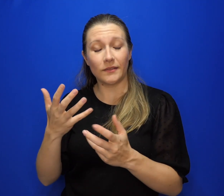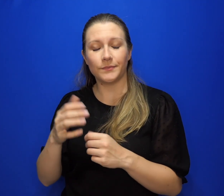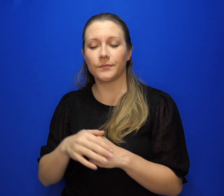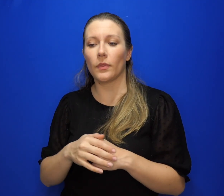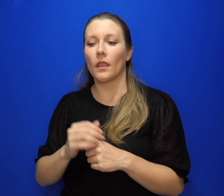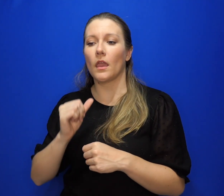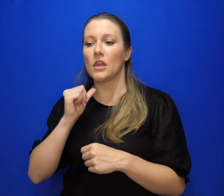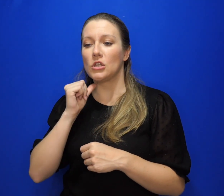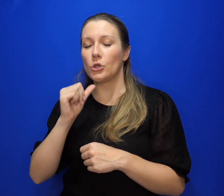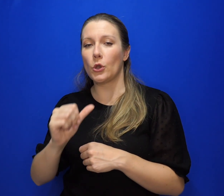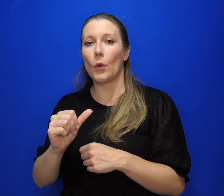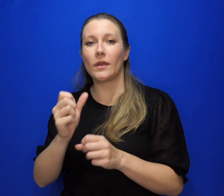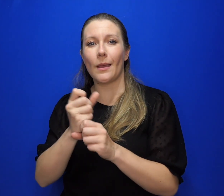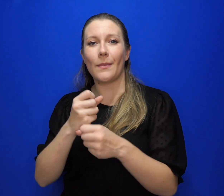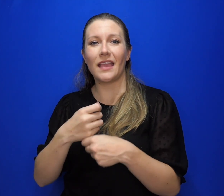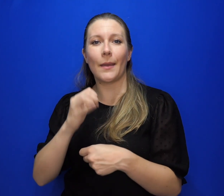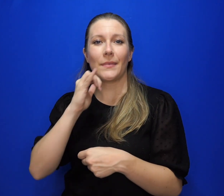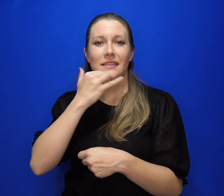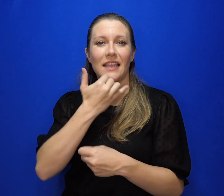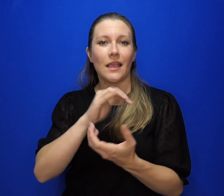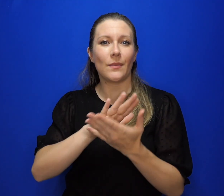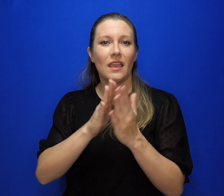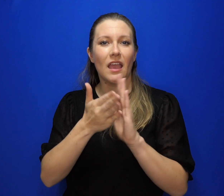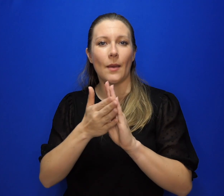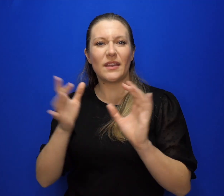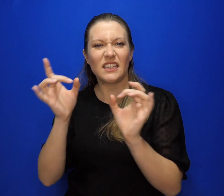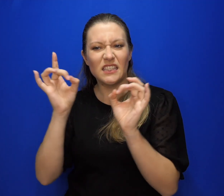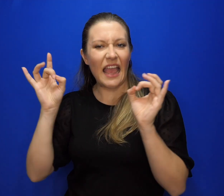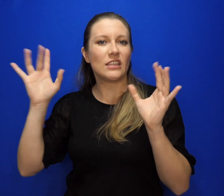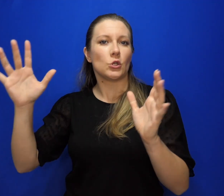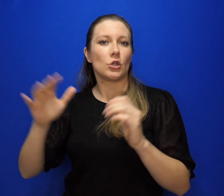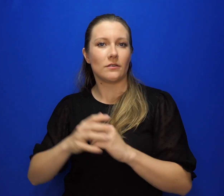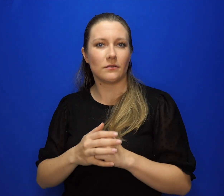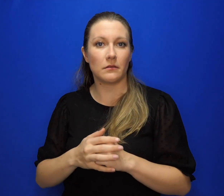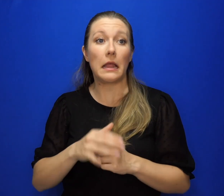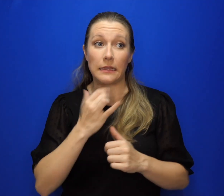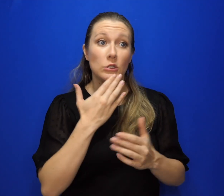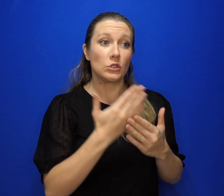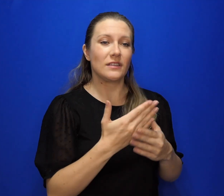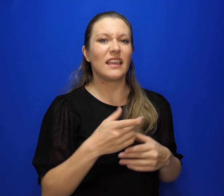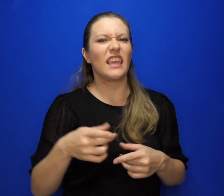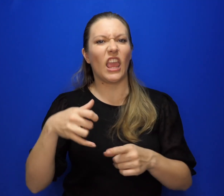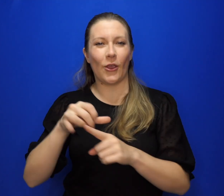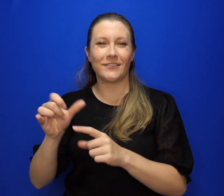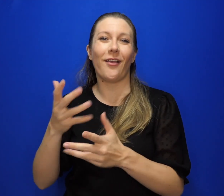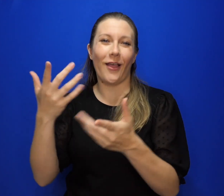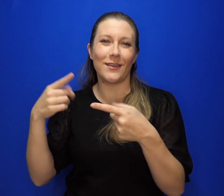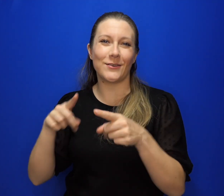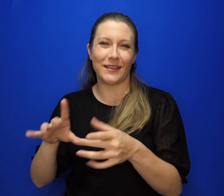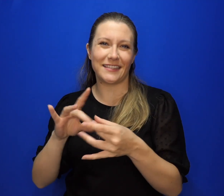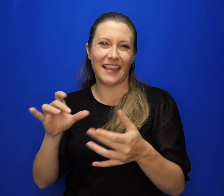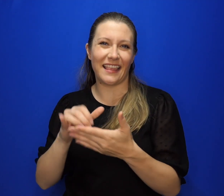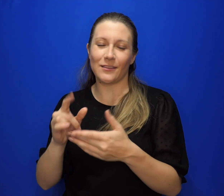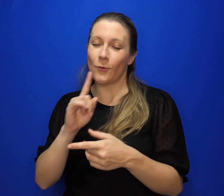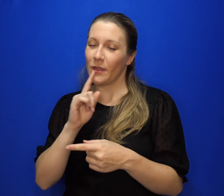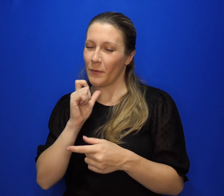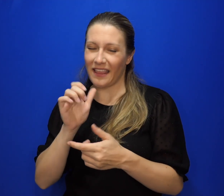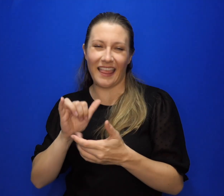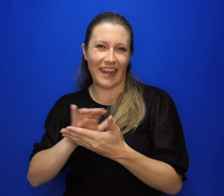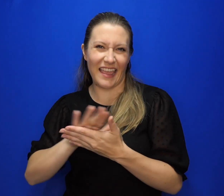a disaster. Yeah. Yes, he cursed a lot while he said it, so it wasn't that nice, but that's what he meant. What he meant was